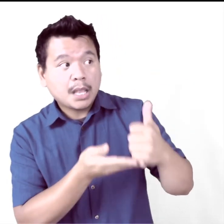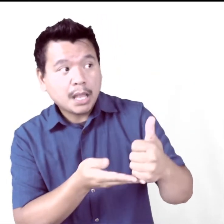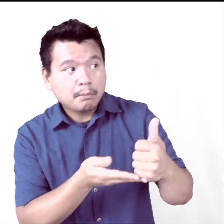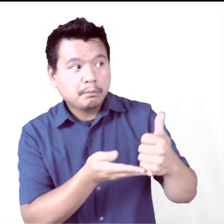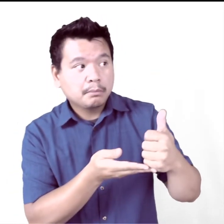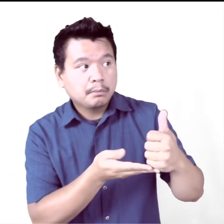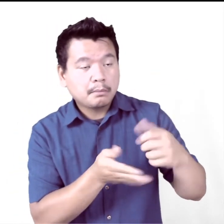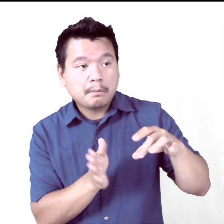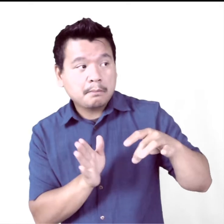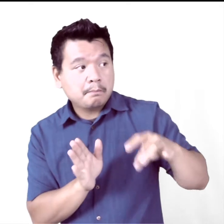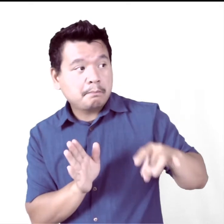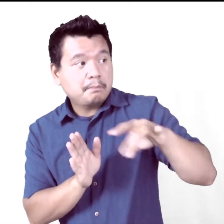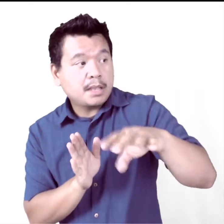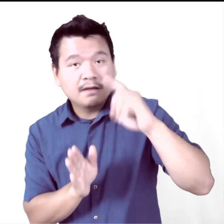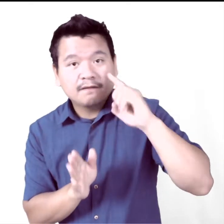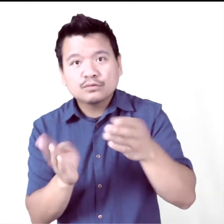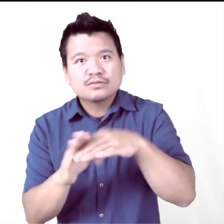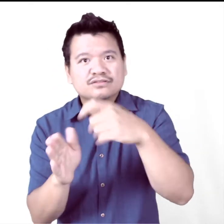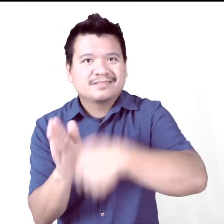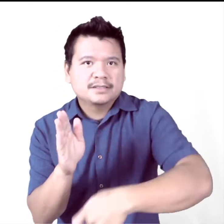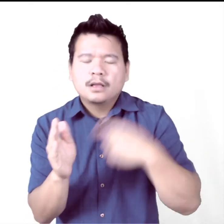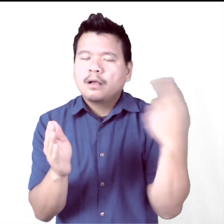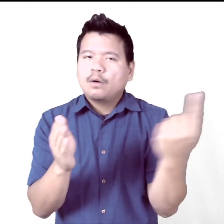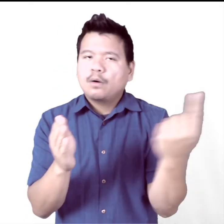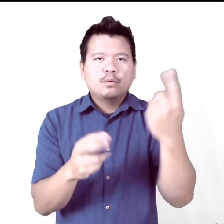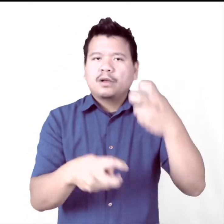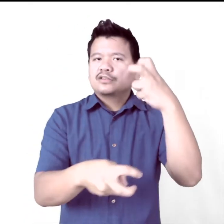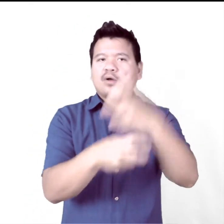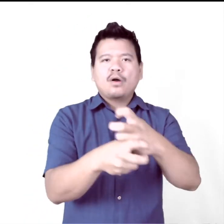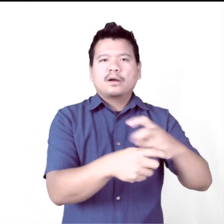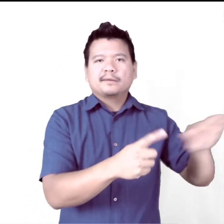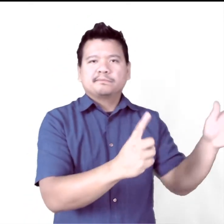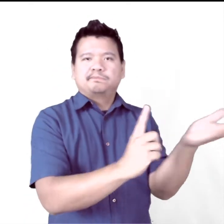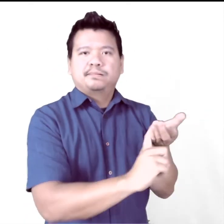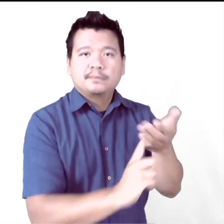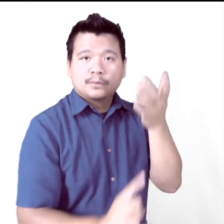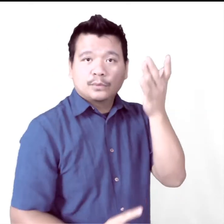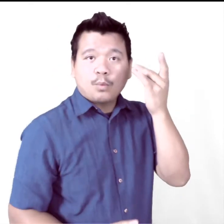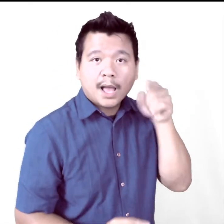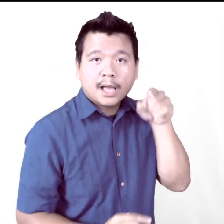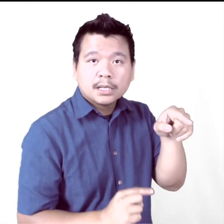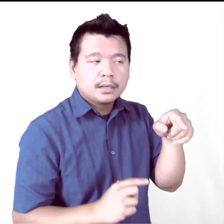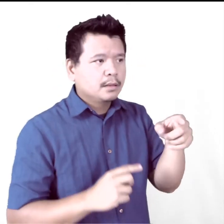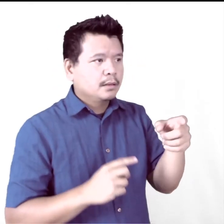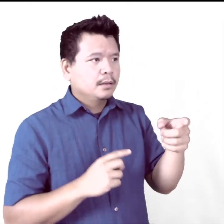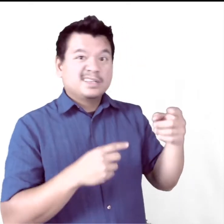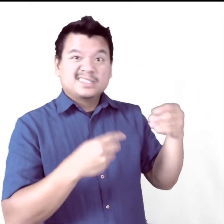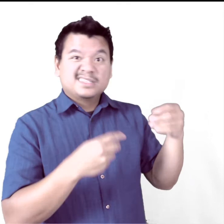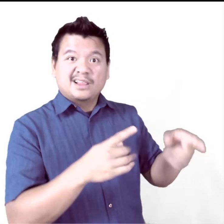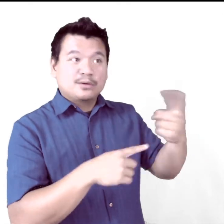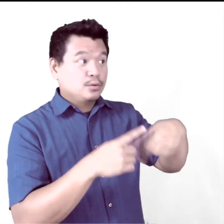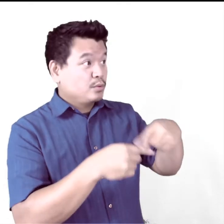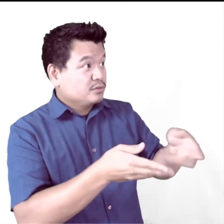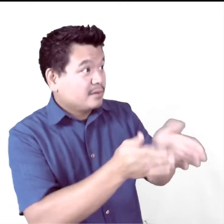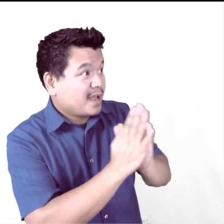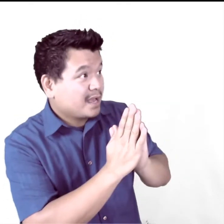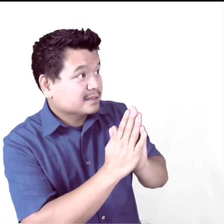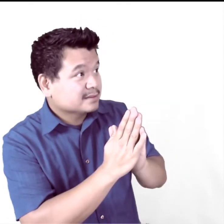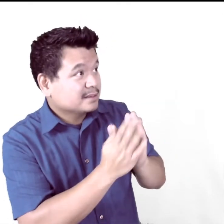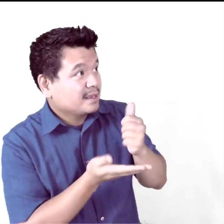to help cover your closing costs. It's always a very tough sell, because when you ask the seller to pay